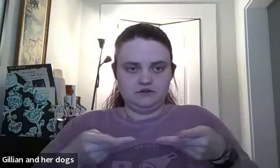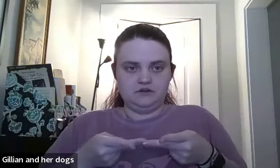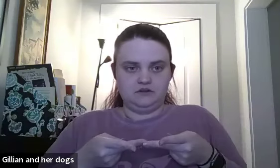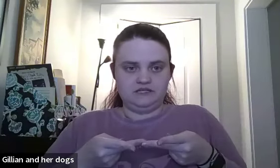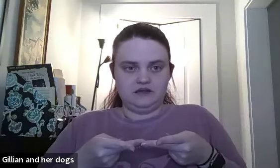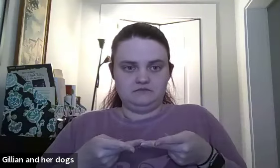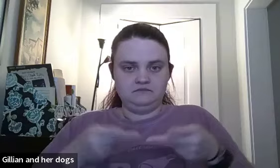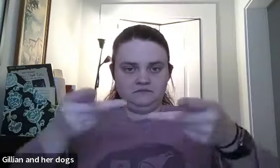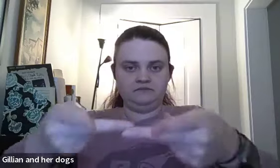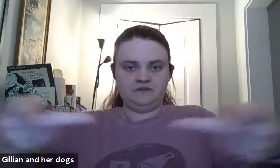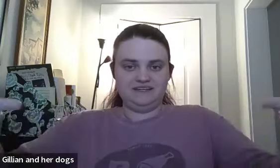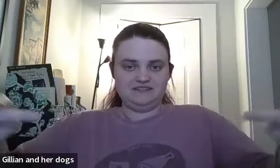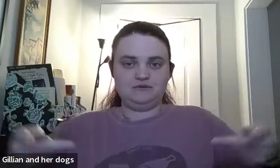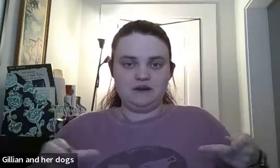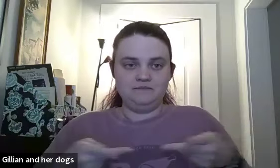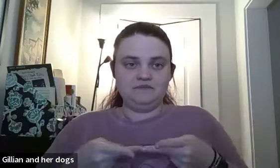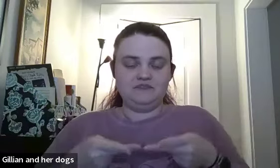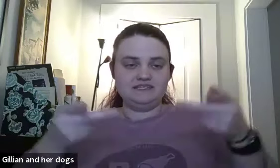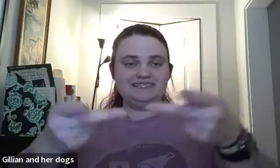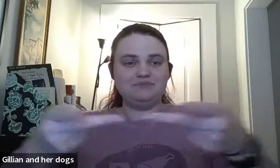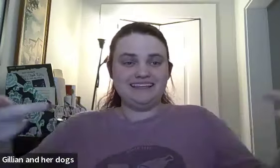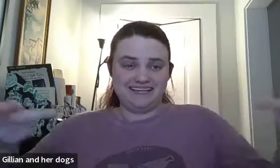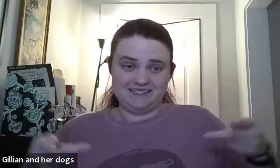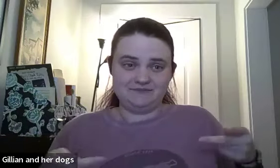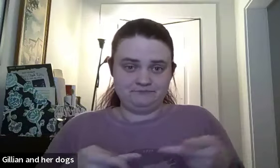closer, close together. Square. This is place.